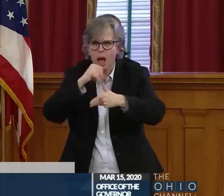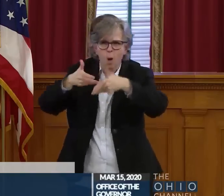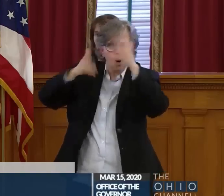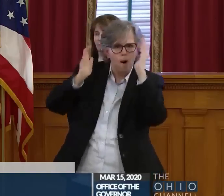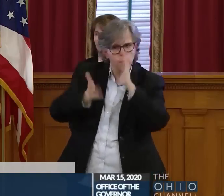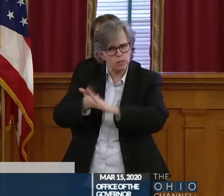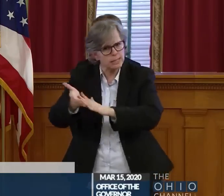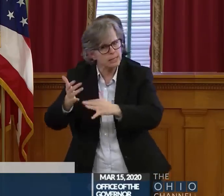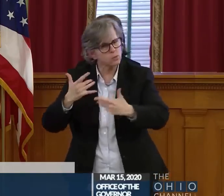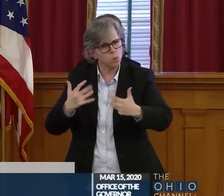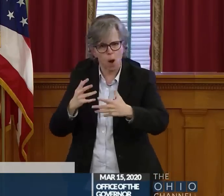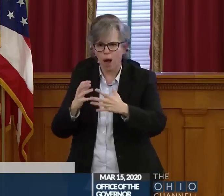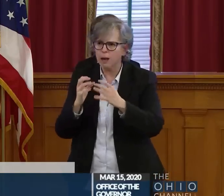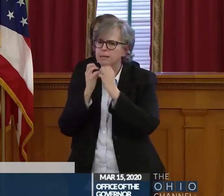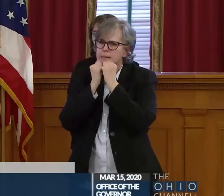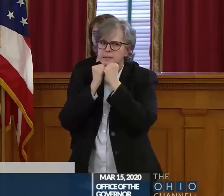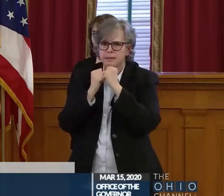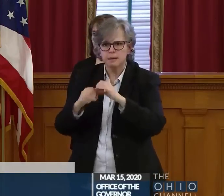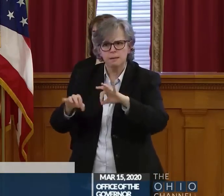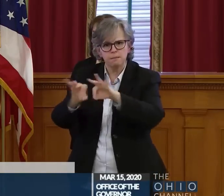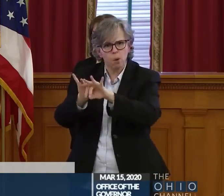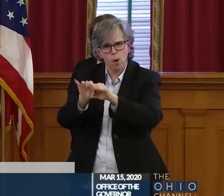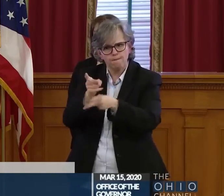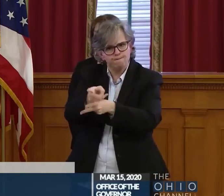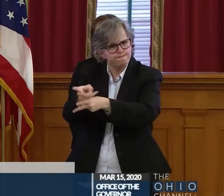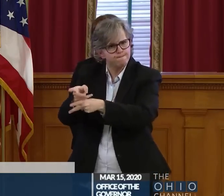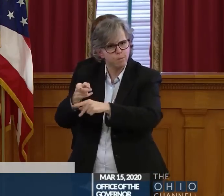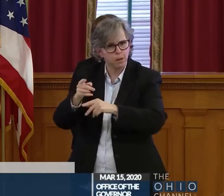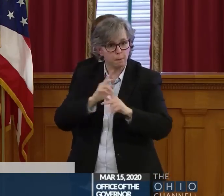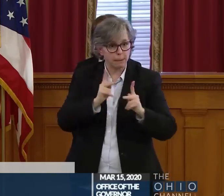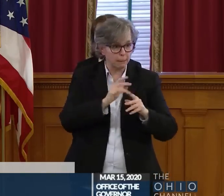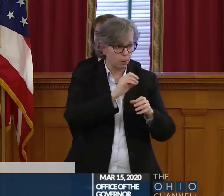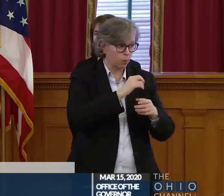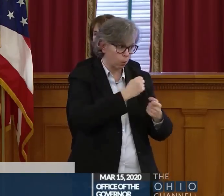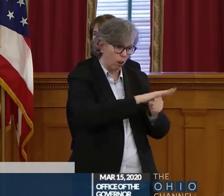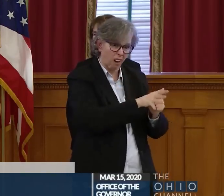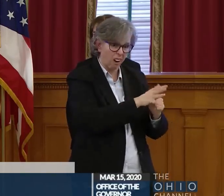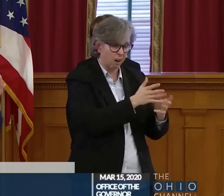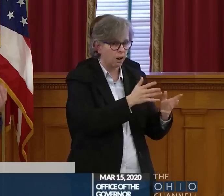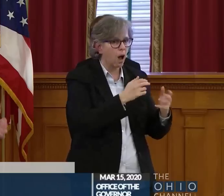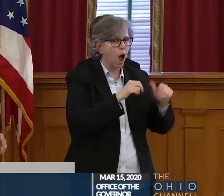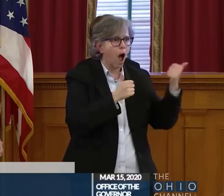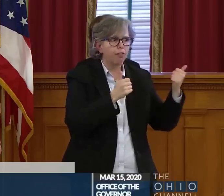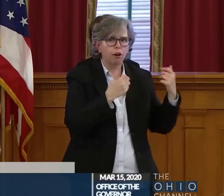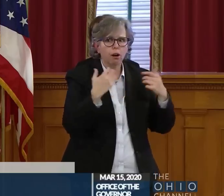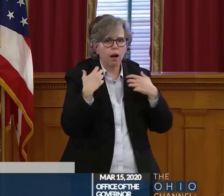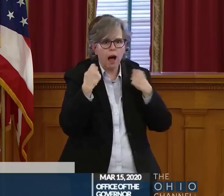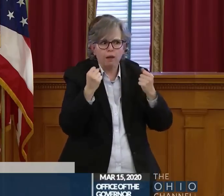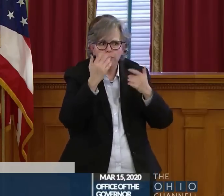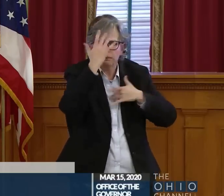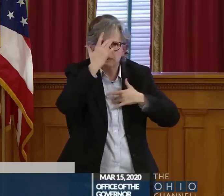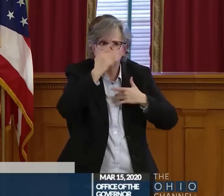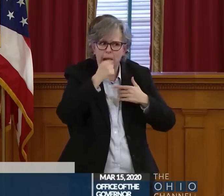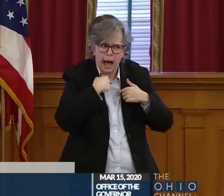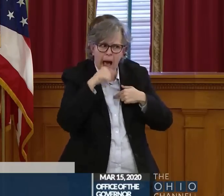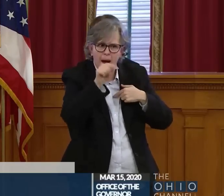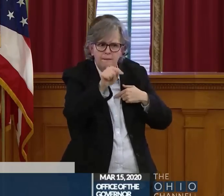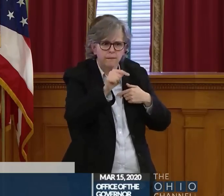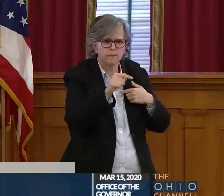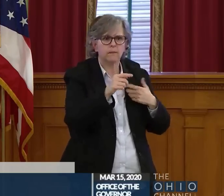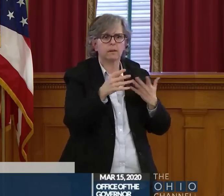for the people who get the virus, but also for everyone else who might have any kind of other medical